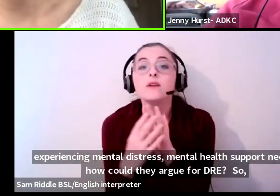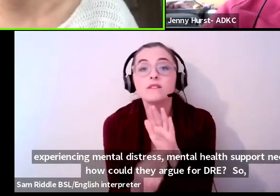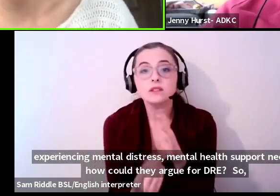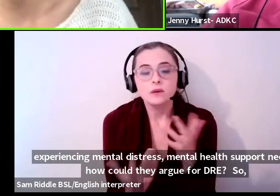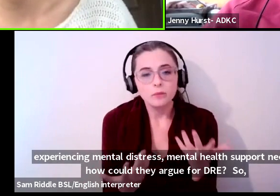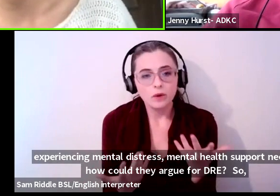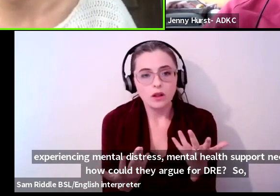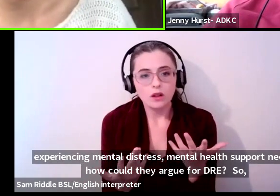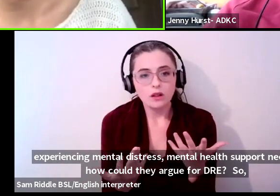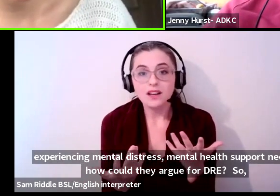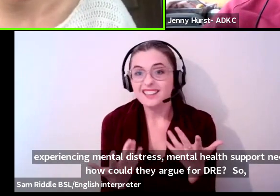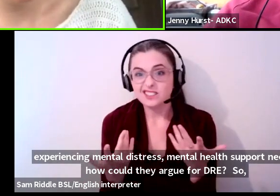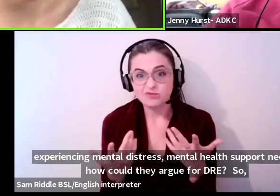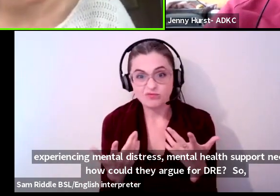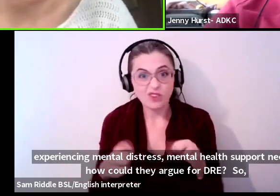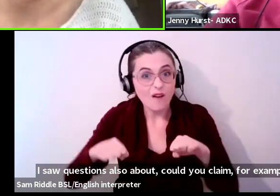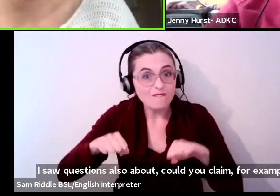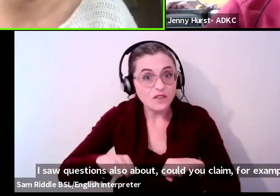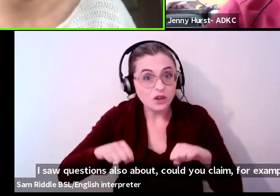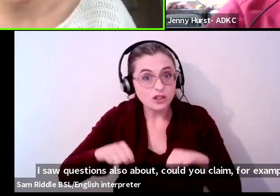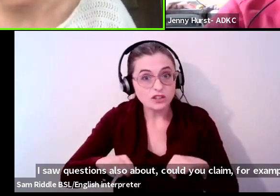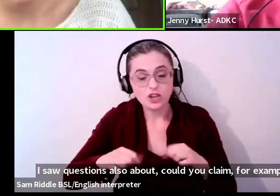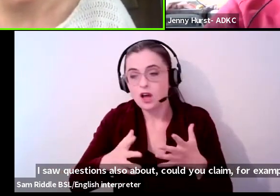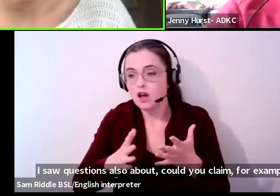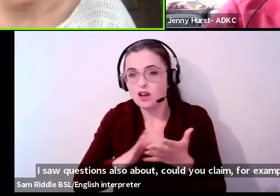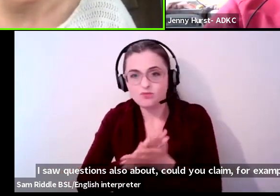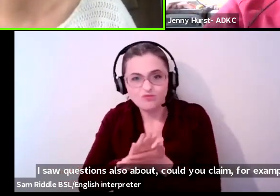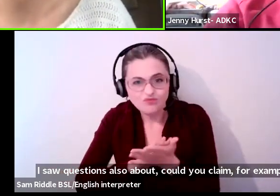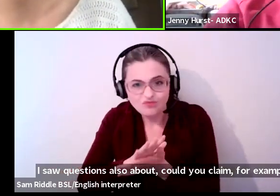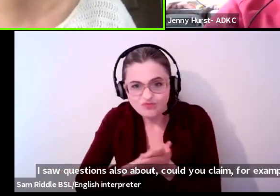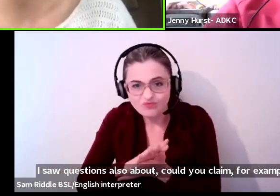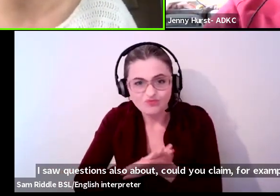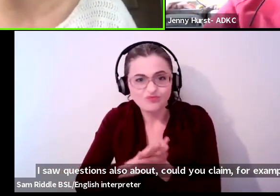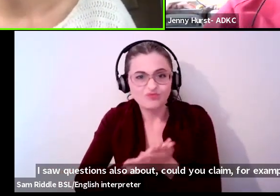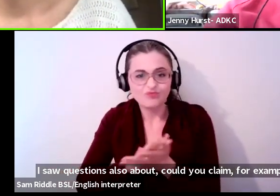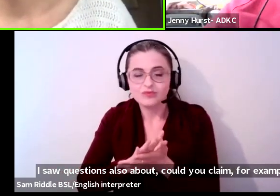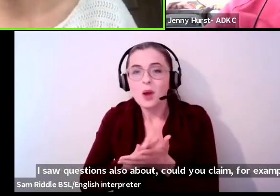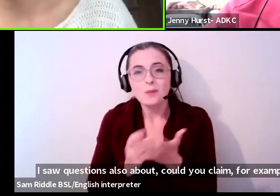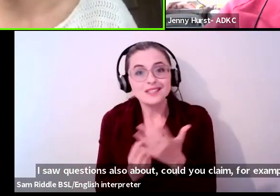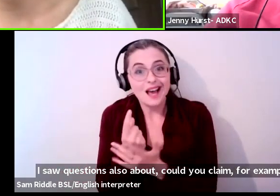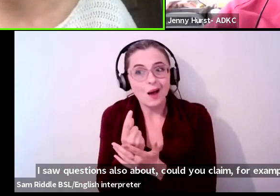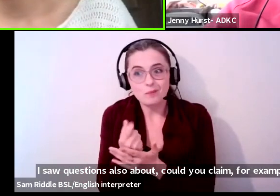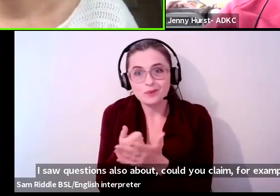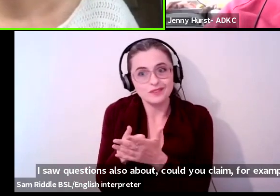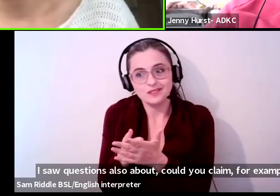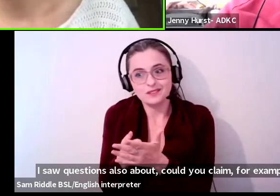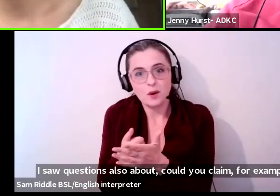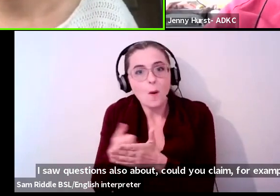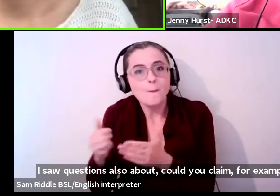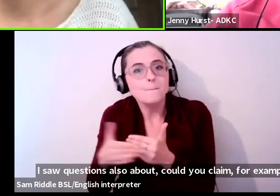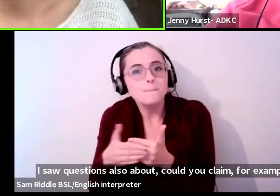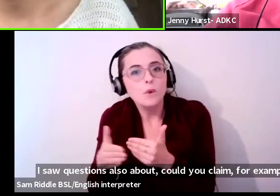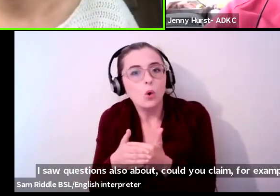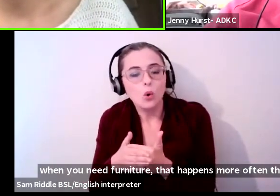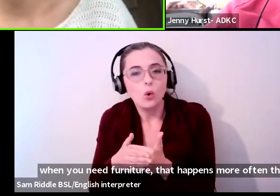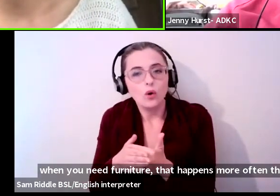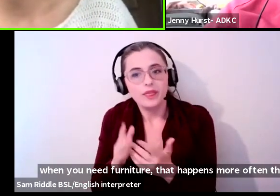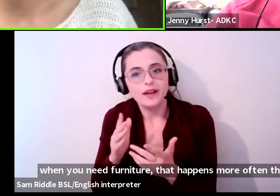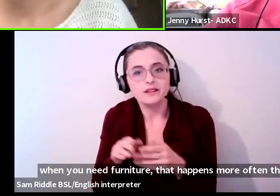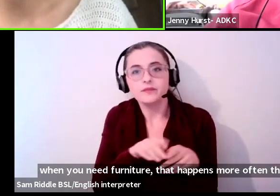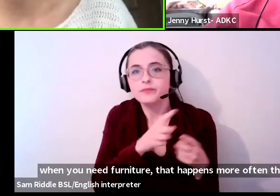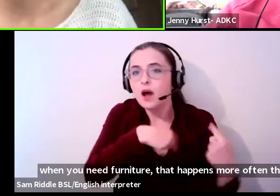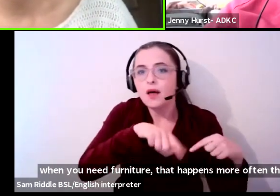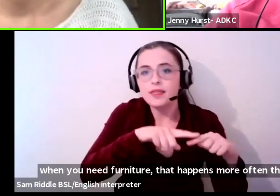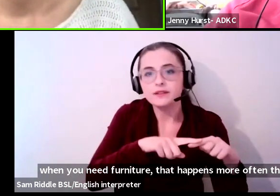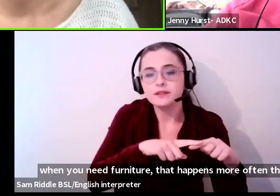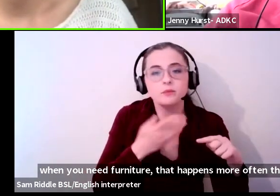and tear of furniture, which happens more often than generally. Could you claim things like